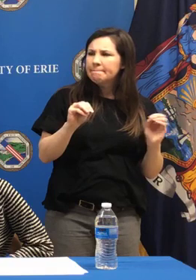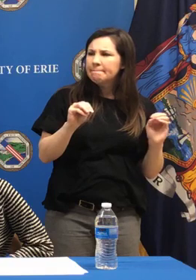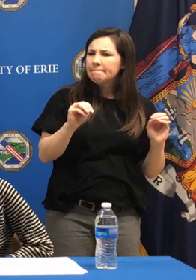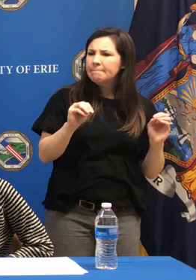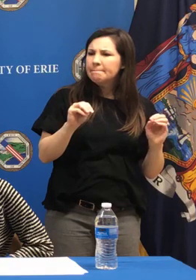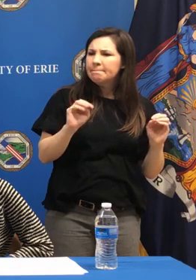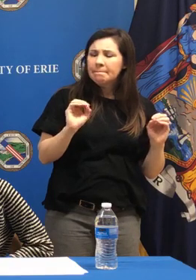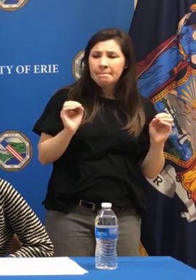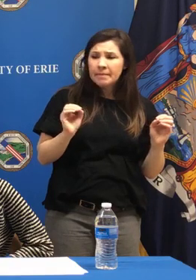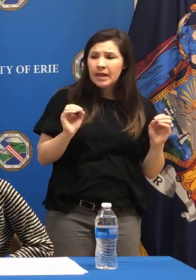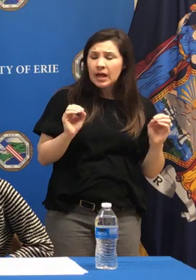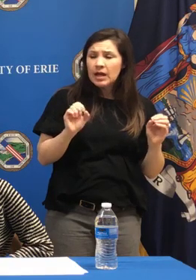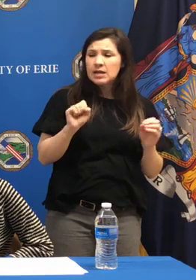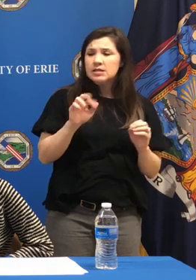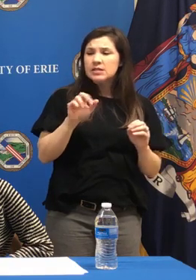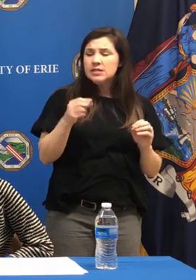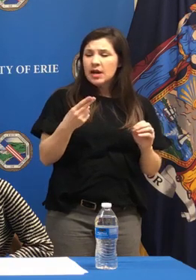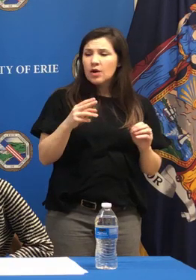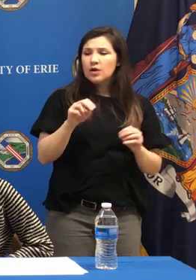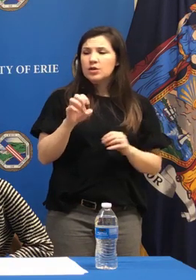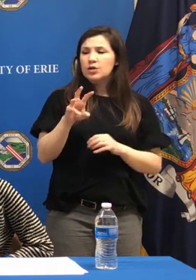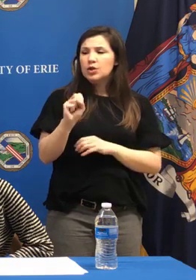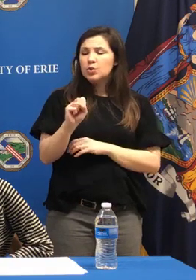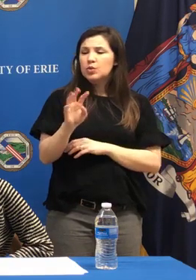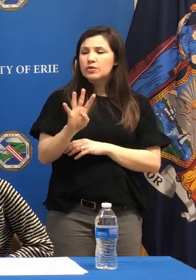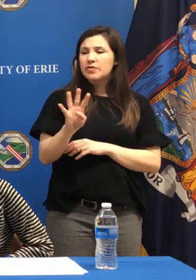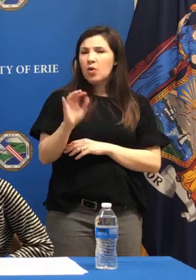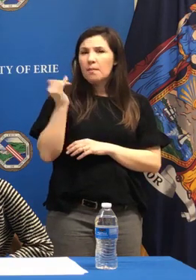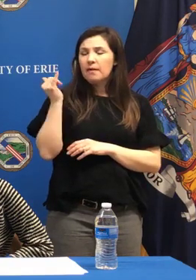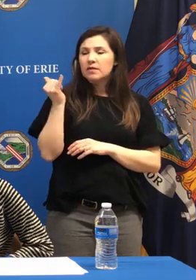If not, Sarah from News 4 Buffalo.